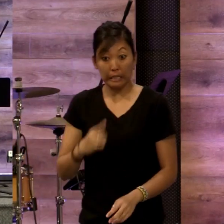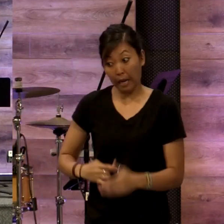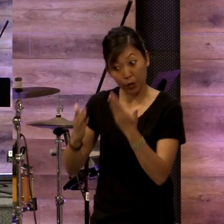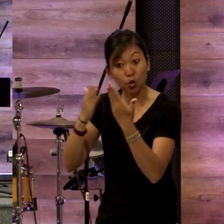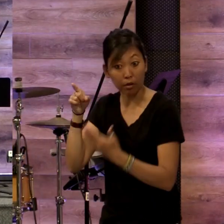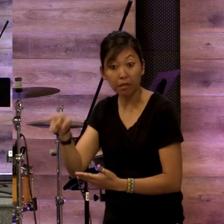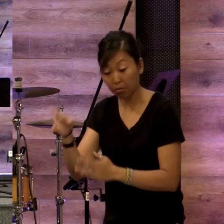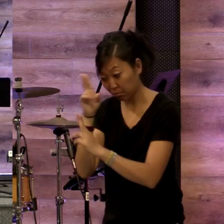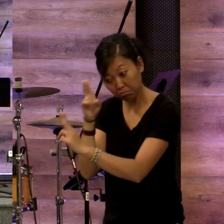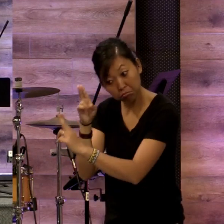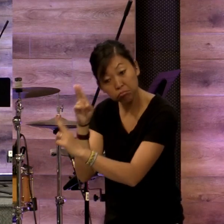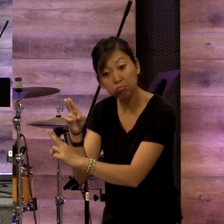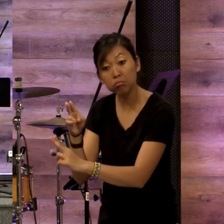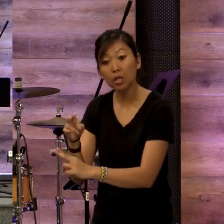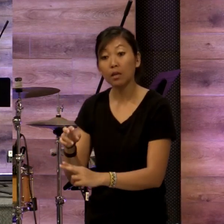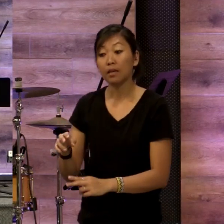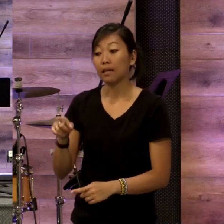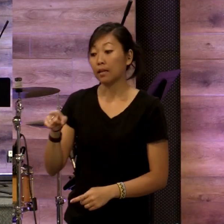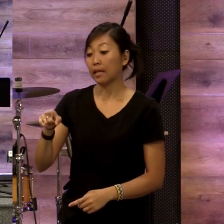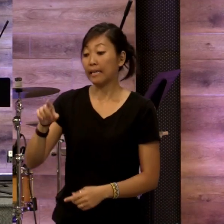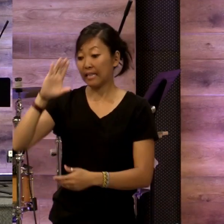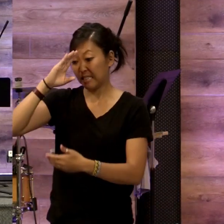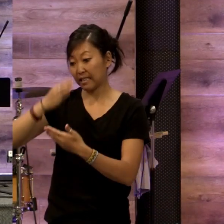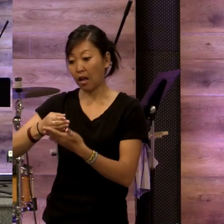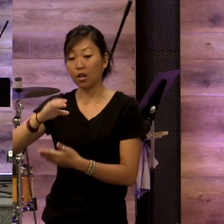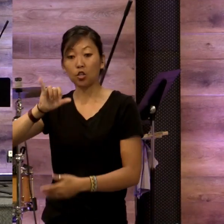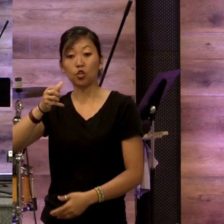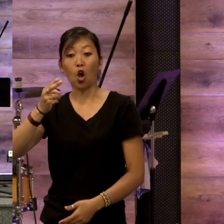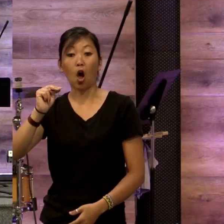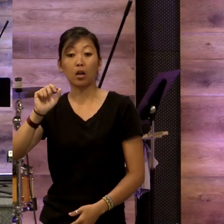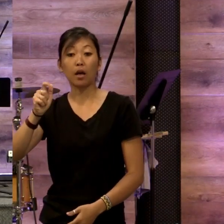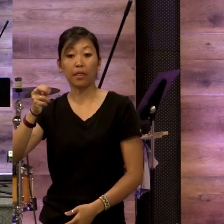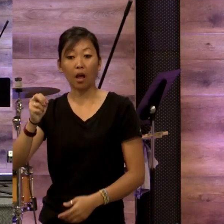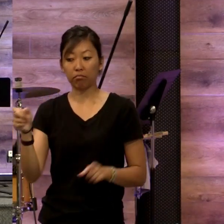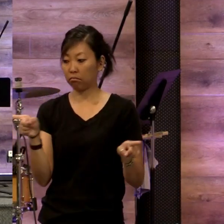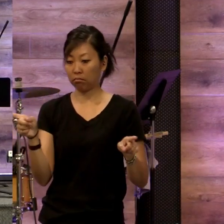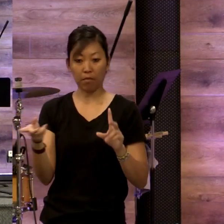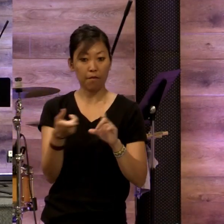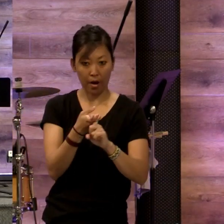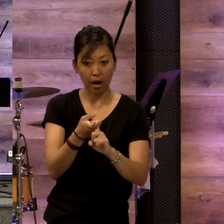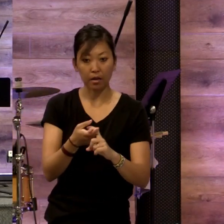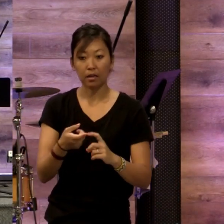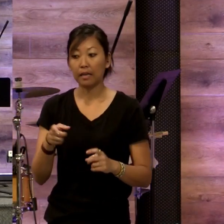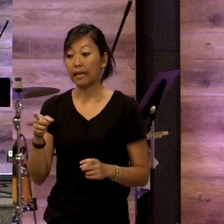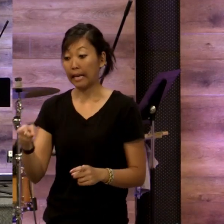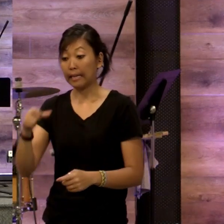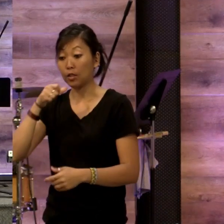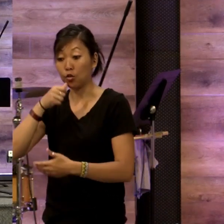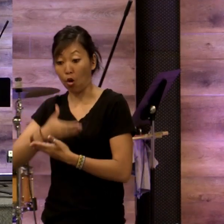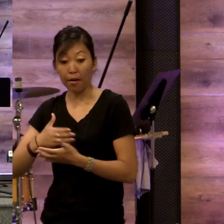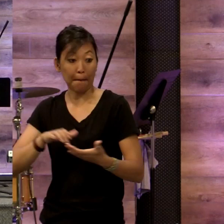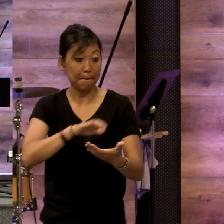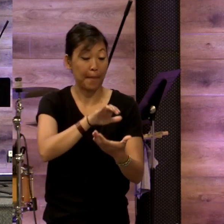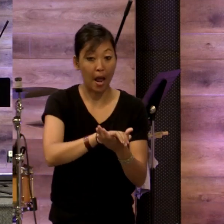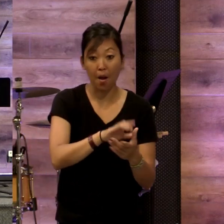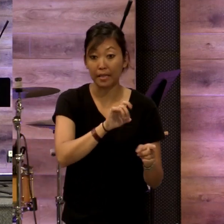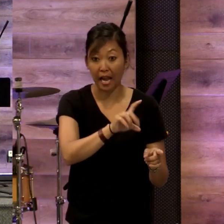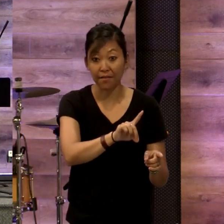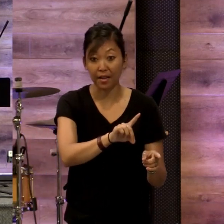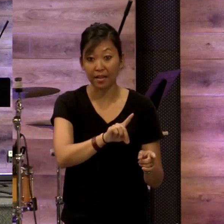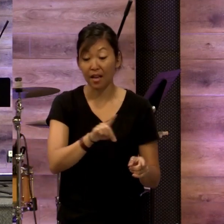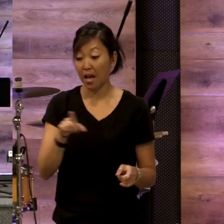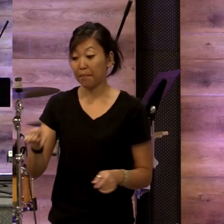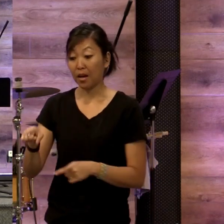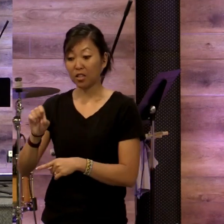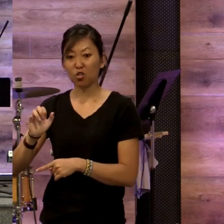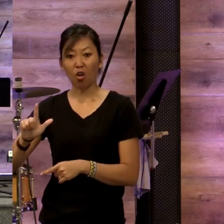his best friend was the king's son, even though he was now the son-in-law of Saul, rather than embracing this